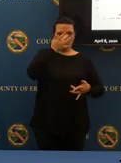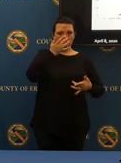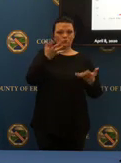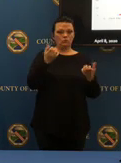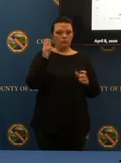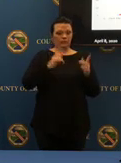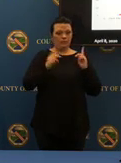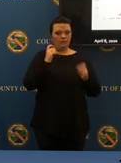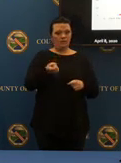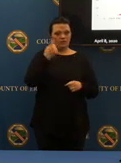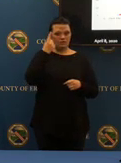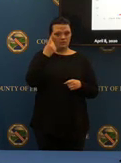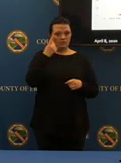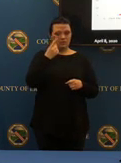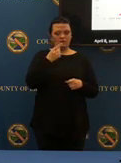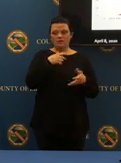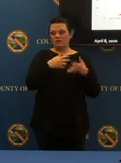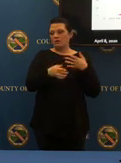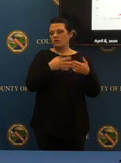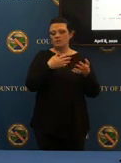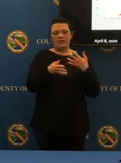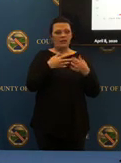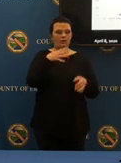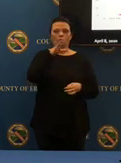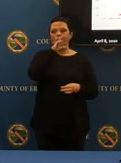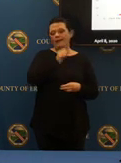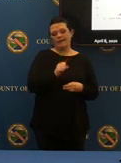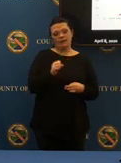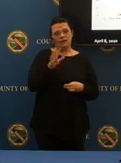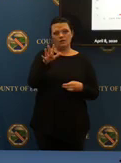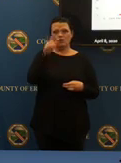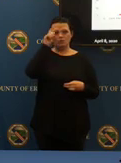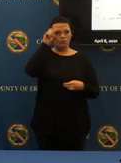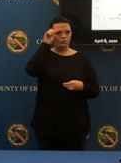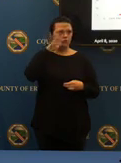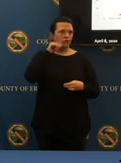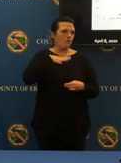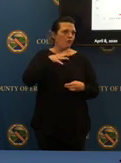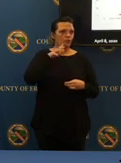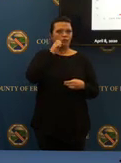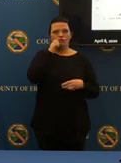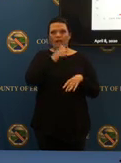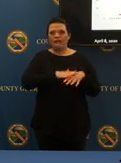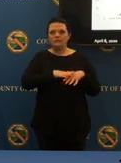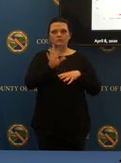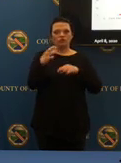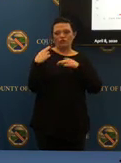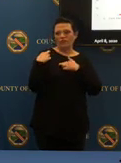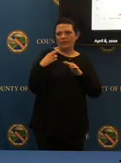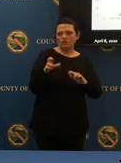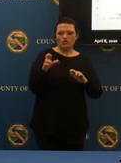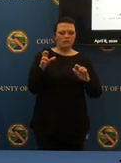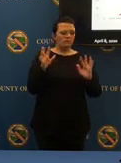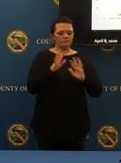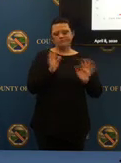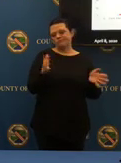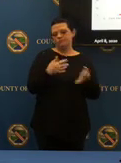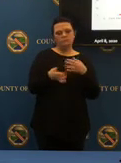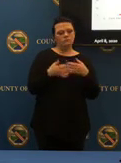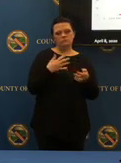to understand it really doesn't matter what your age is, your gender, your race, your religion. Everyone